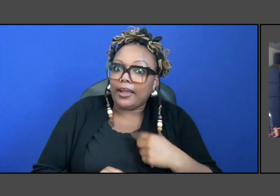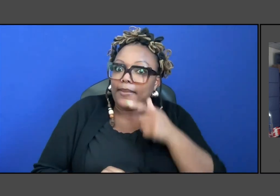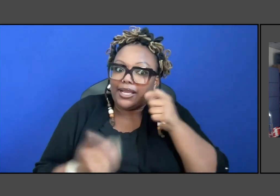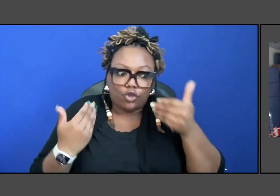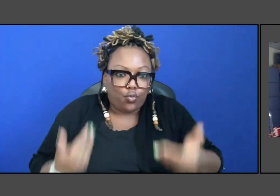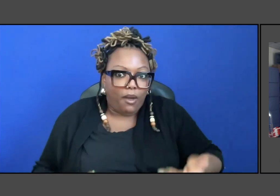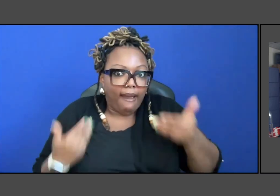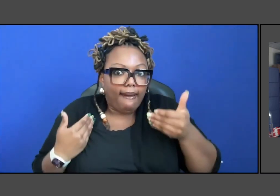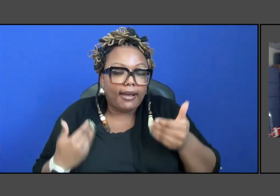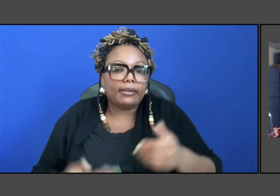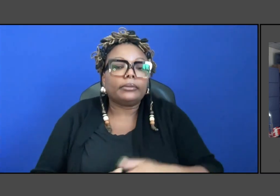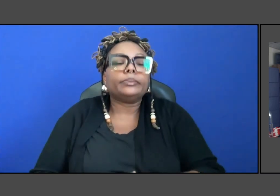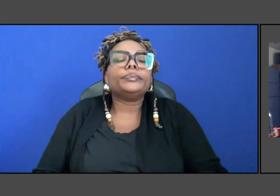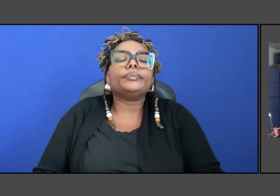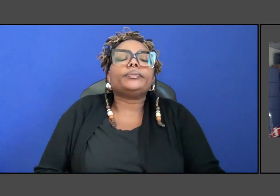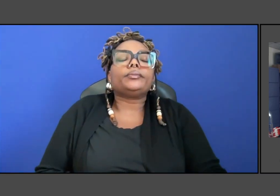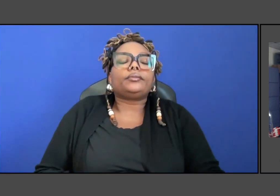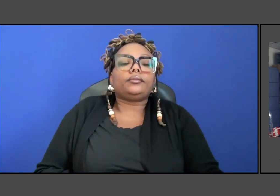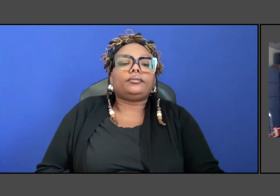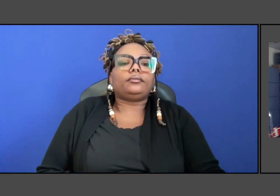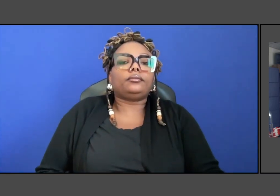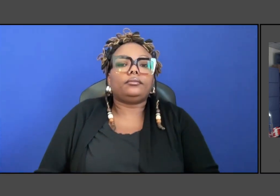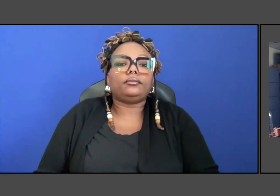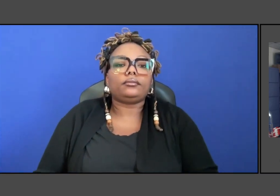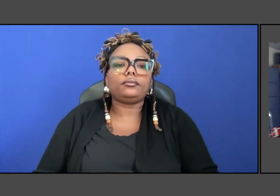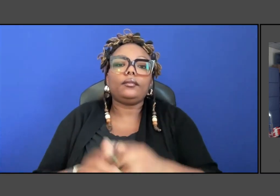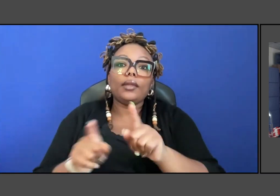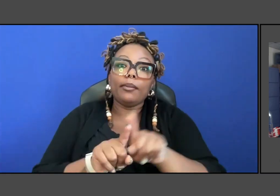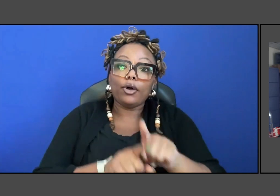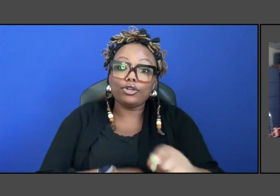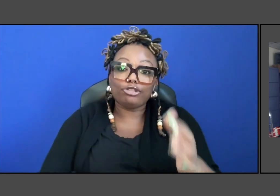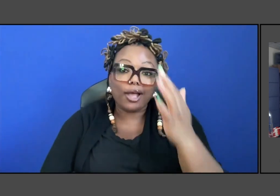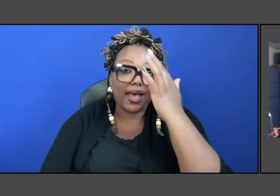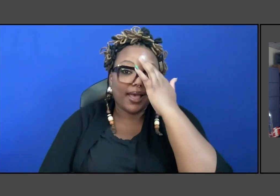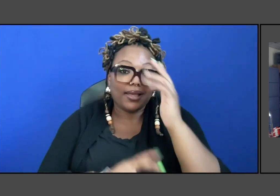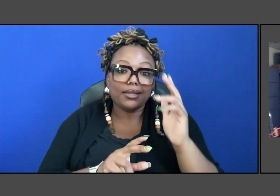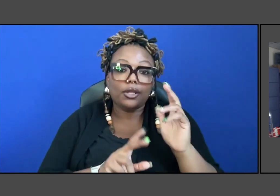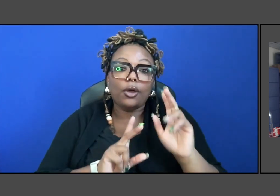So, but also knowing people like Dolores Huerta